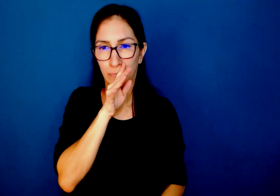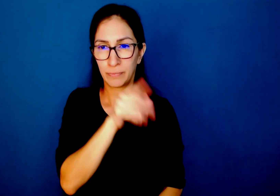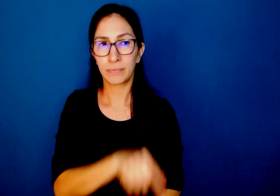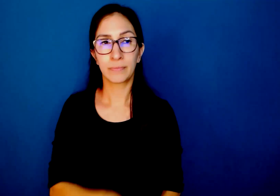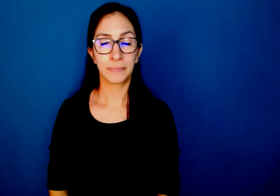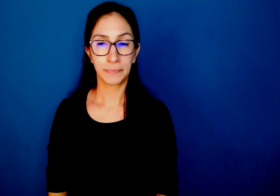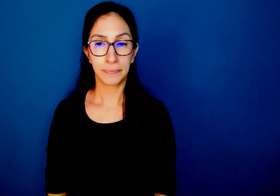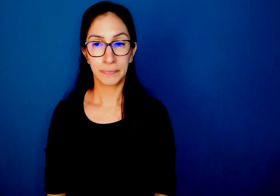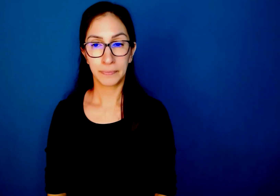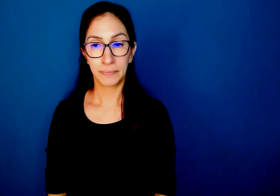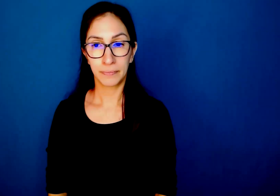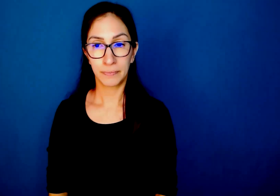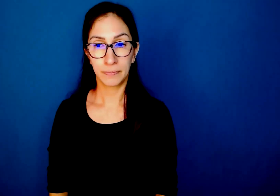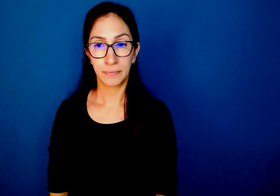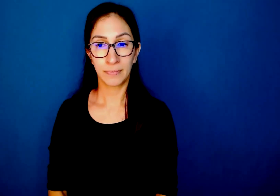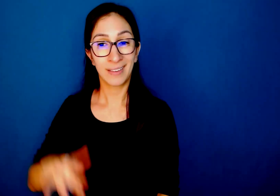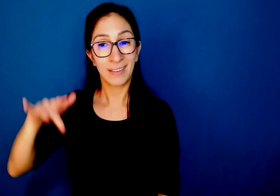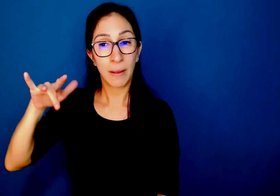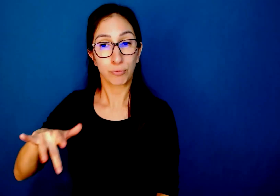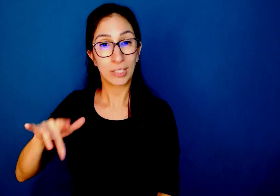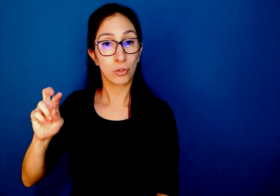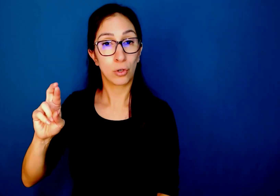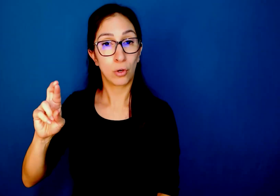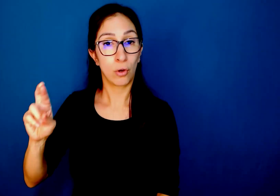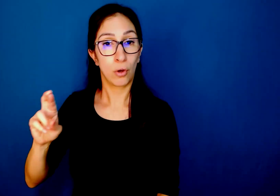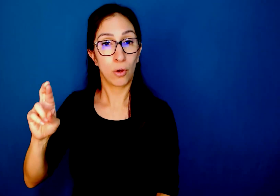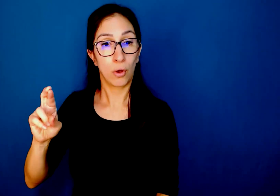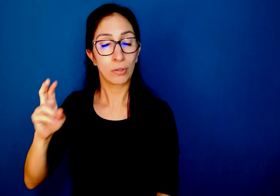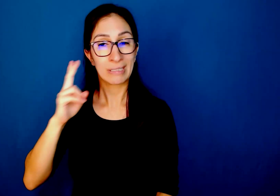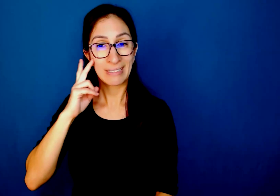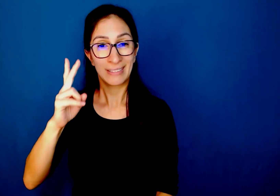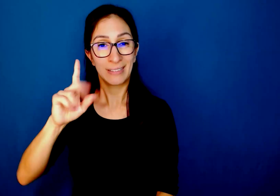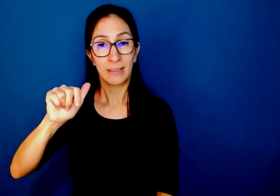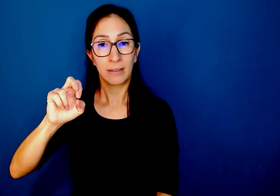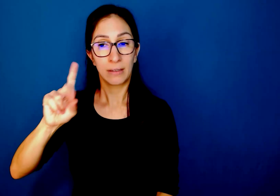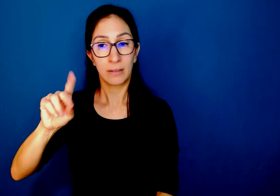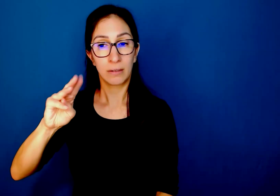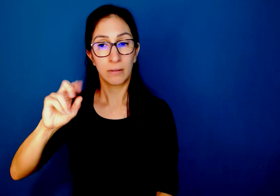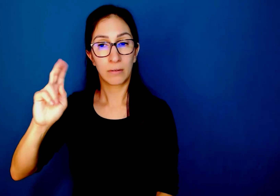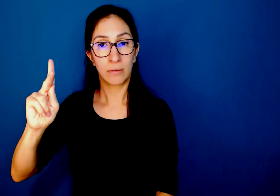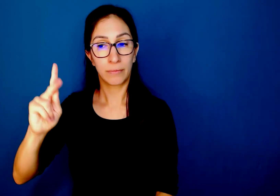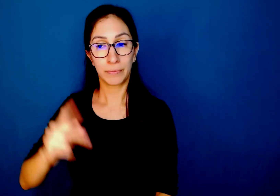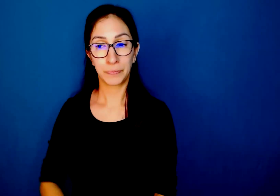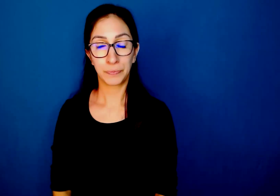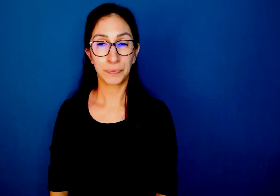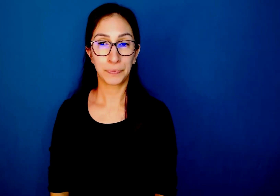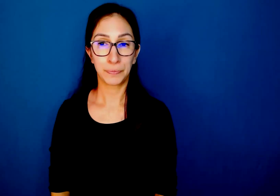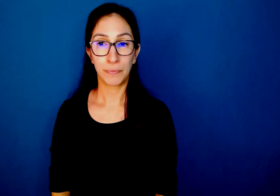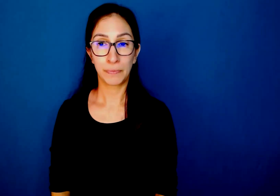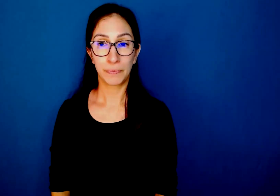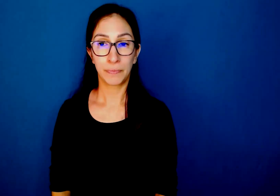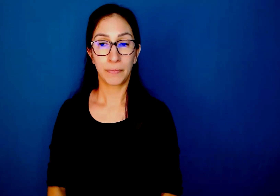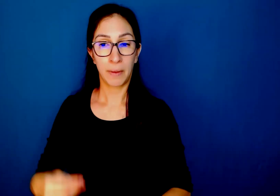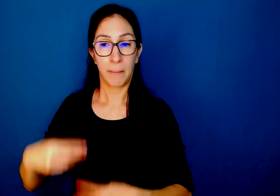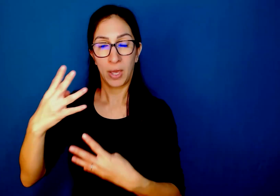I'll press R and we'll look at the landmarks. Link Harvard University. Site notifications. Navigation region. Search and navigation.